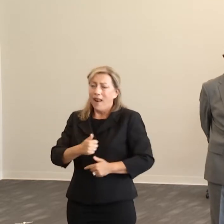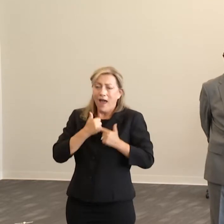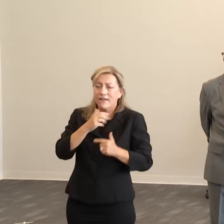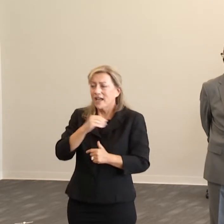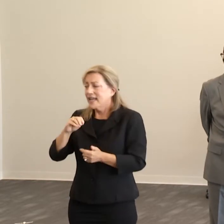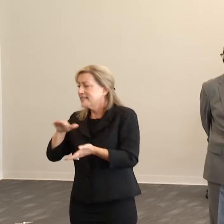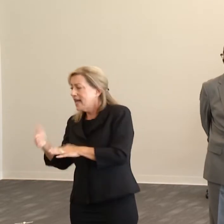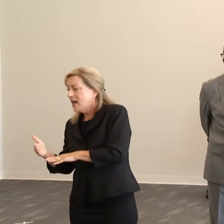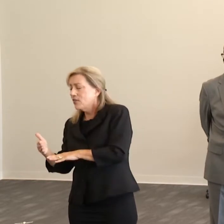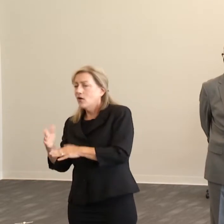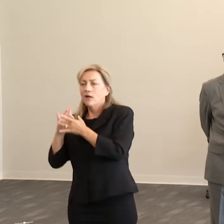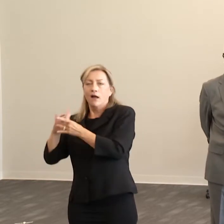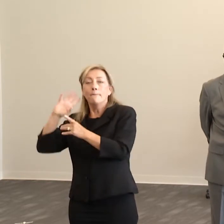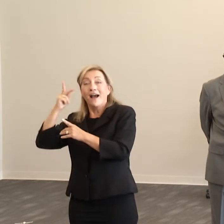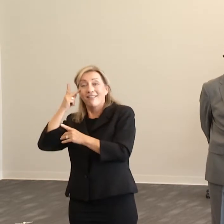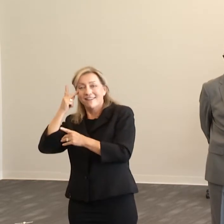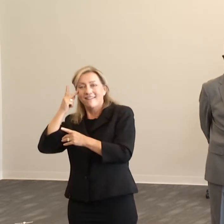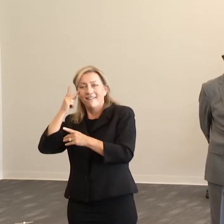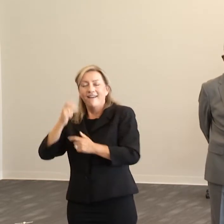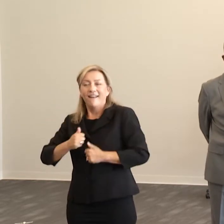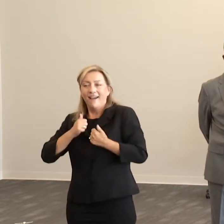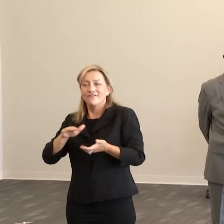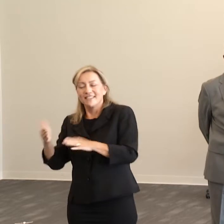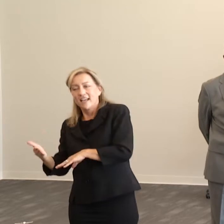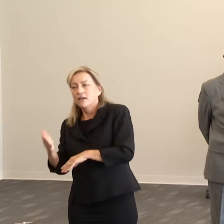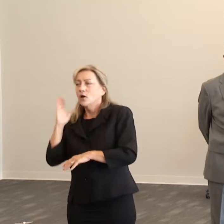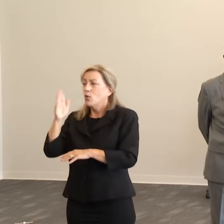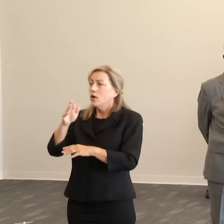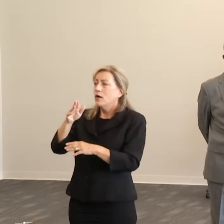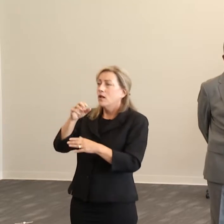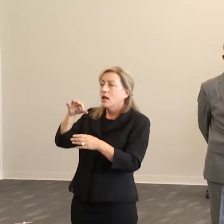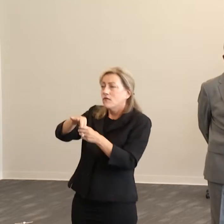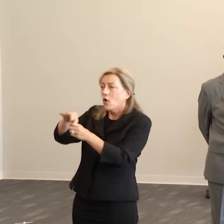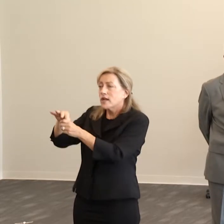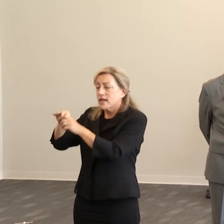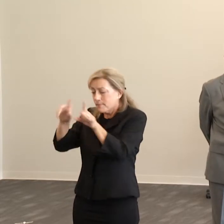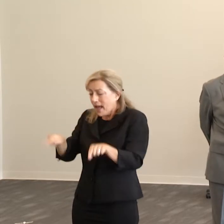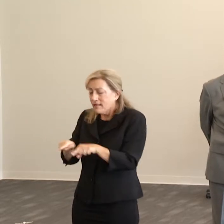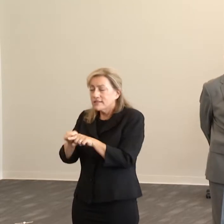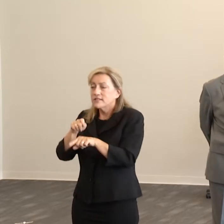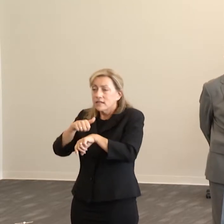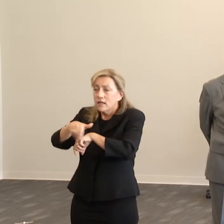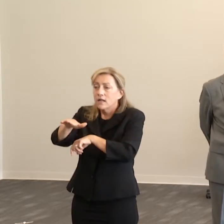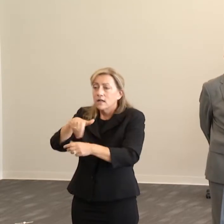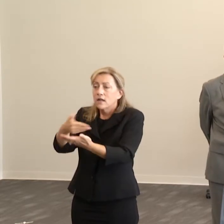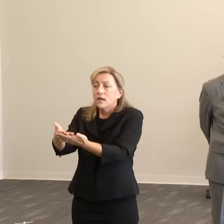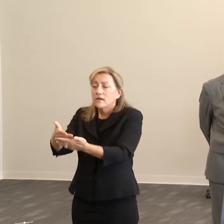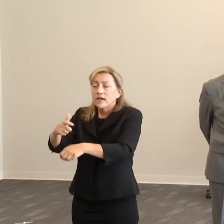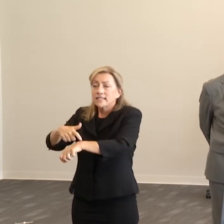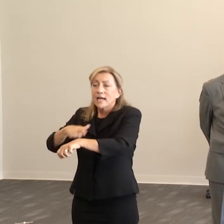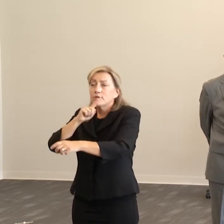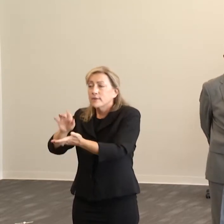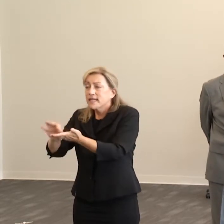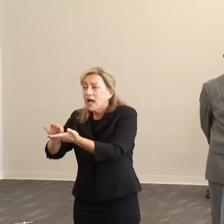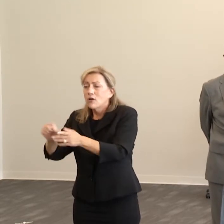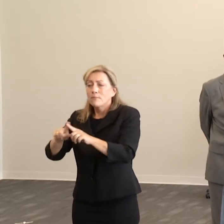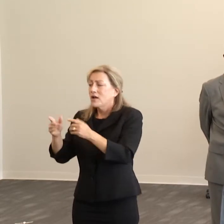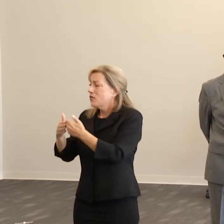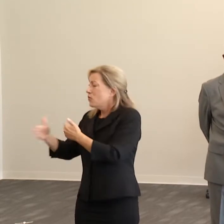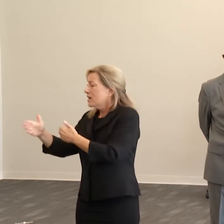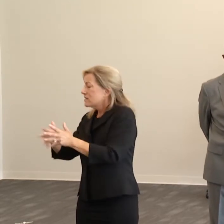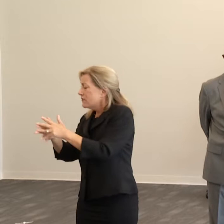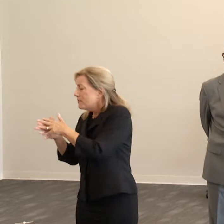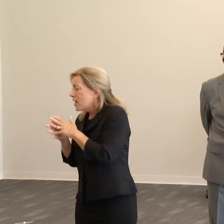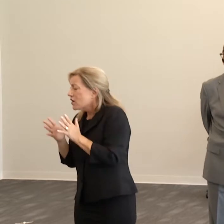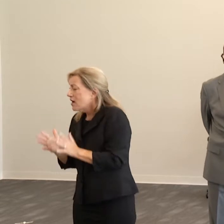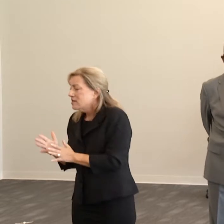life or death. Will the ballots be delivered on time to be counted? But the rest of America looks at the Postal Service and said, it's literally a